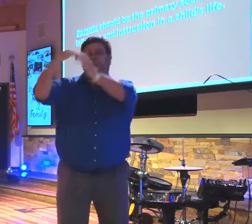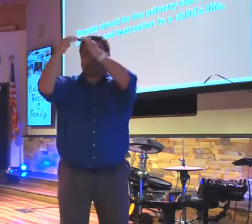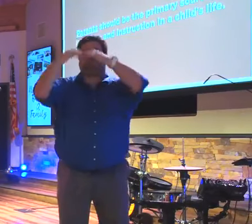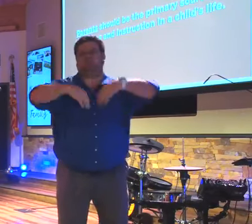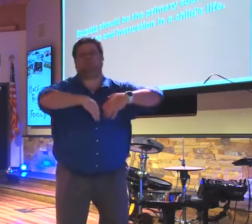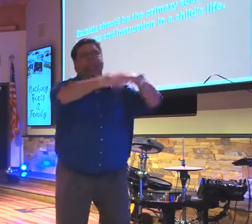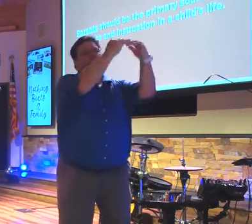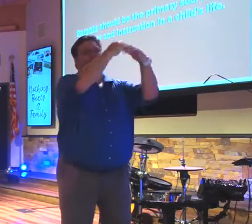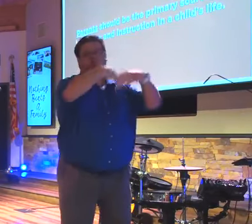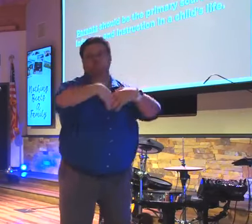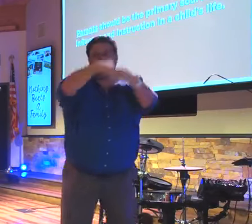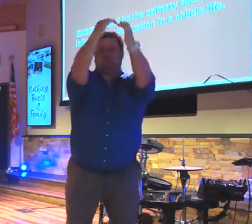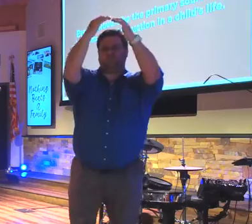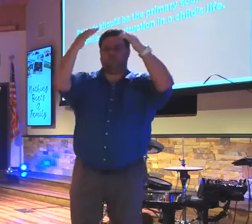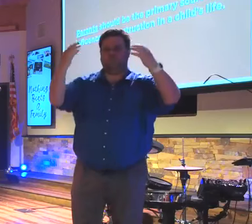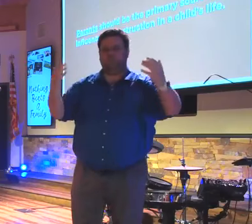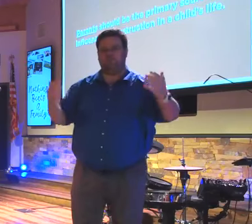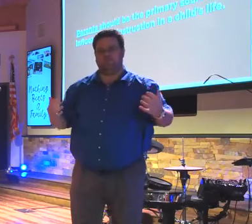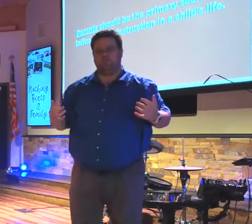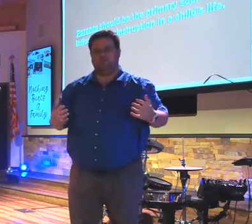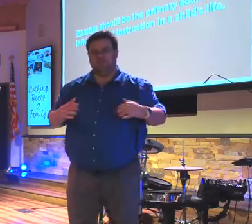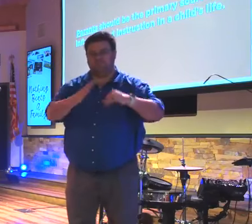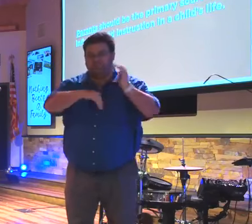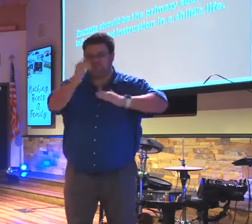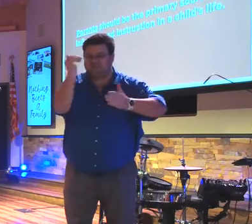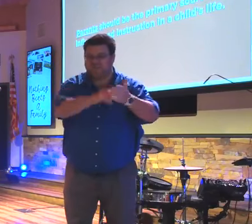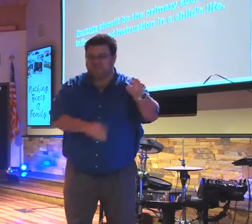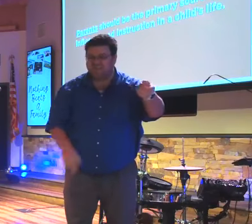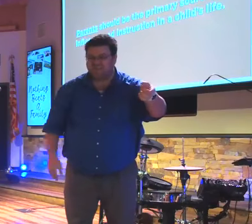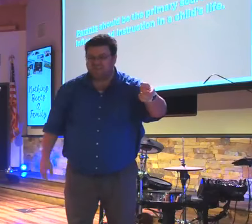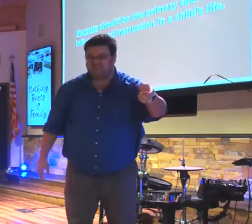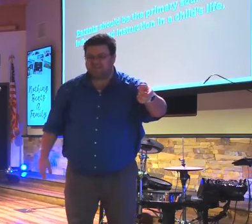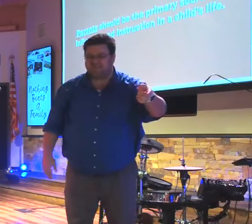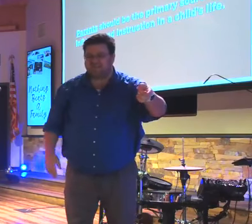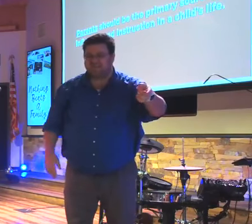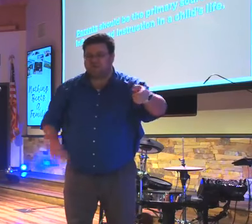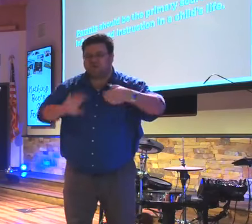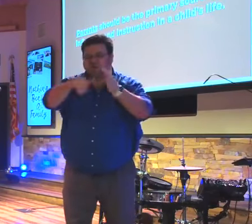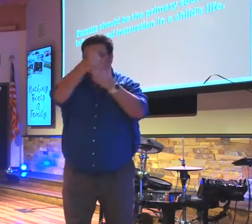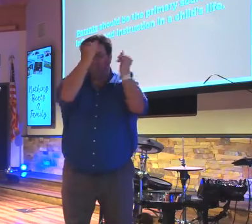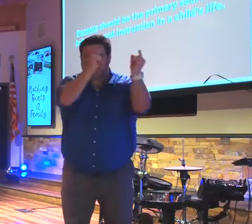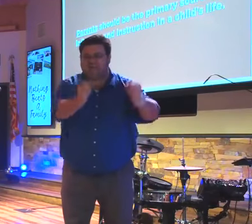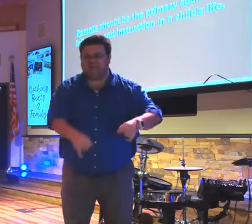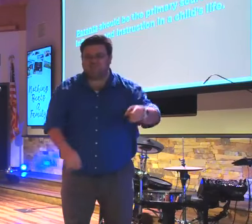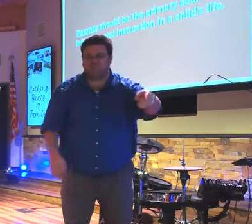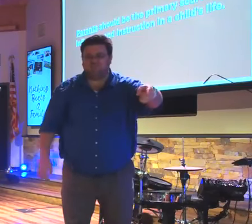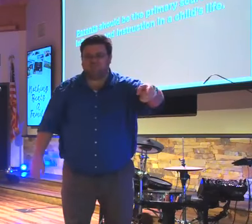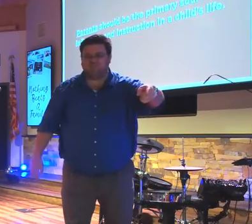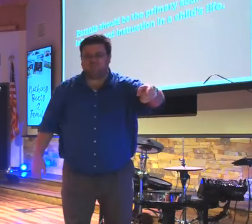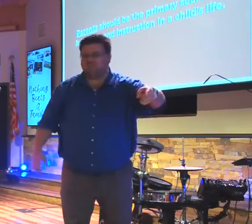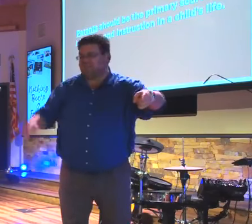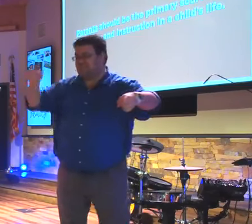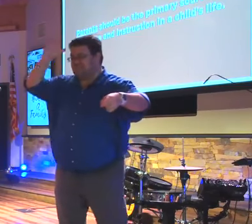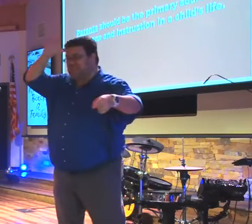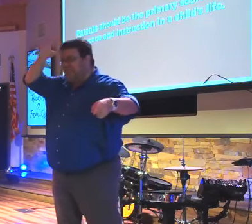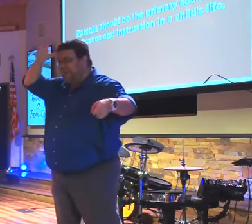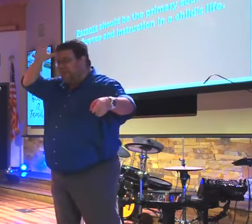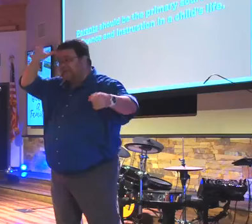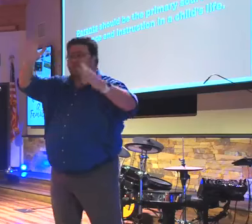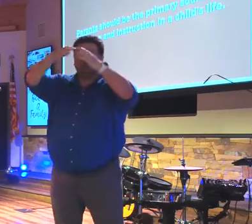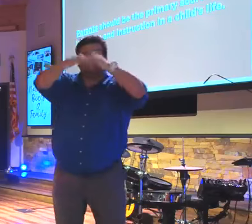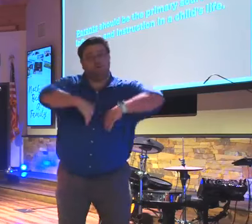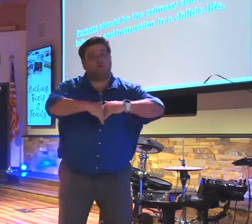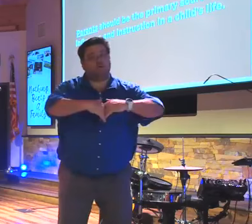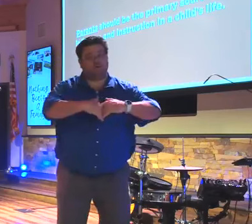had destroyed. He actually went and rebuilt idolatrous places that his dad had